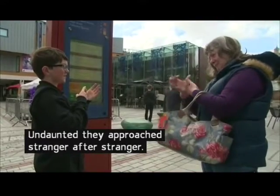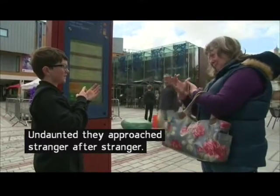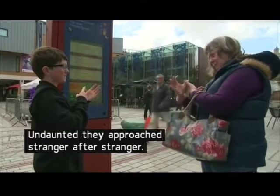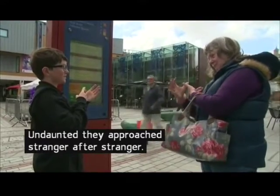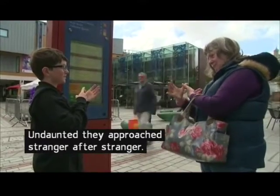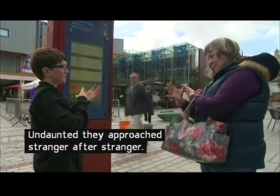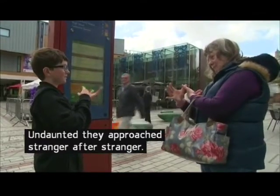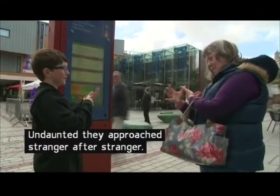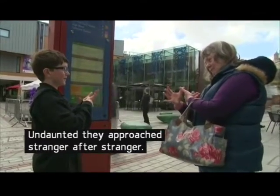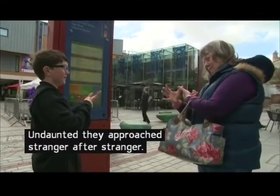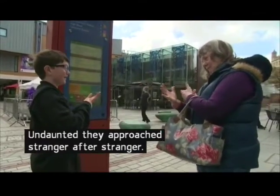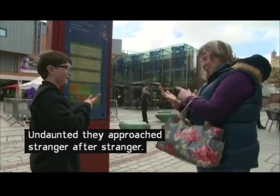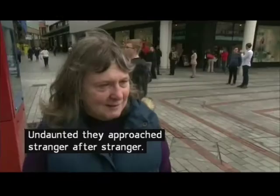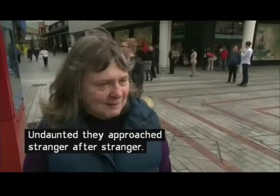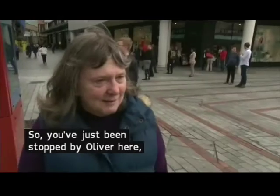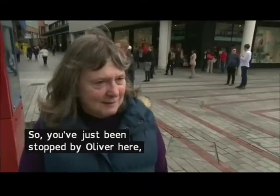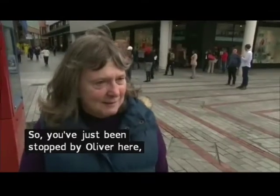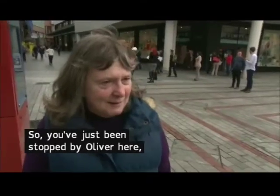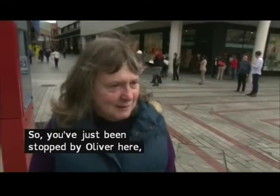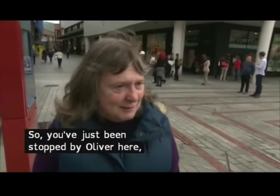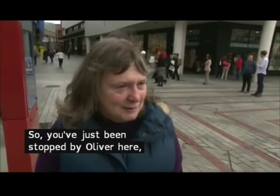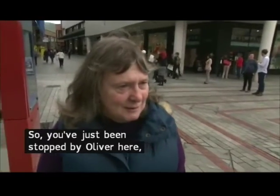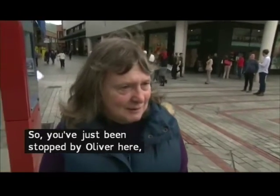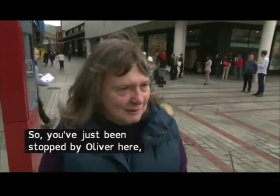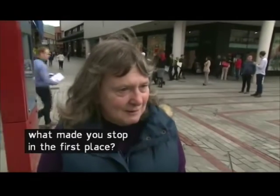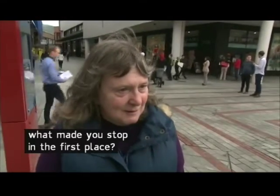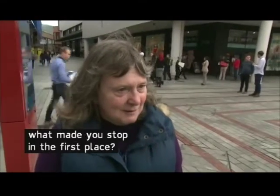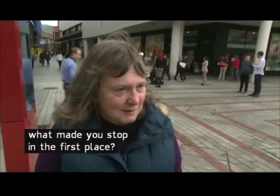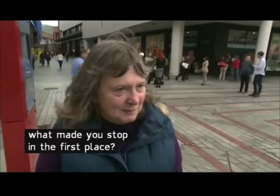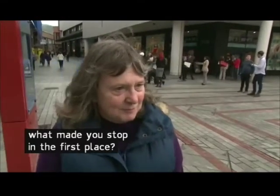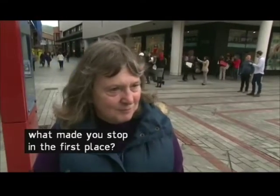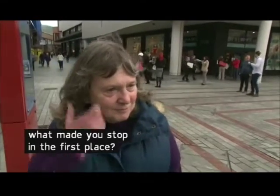been stopped by Oliver here. And what made you stop in the first place?